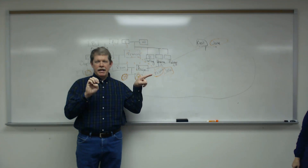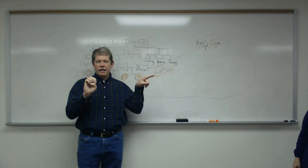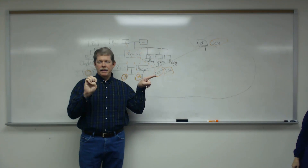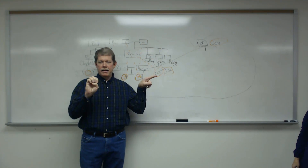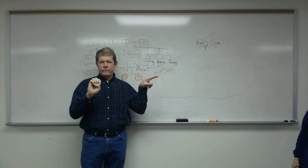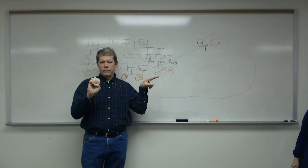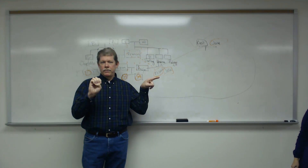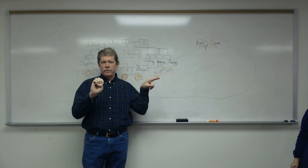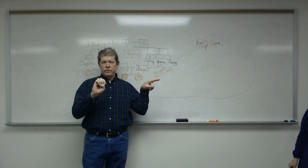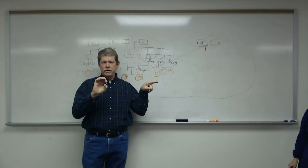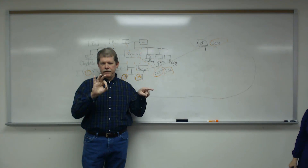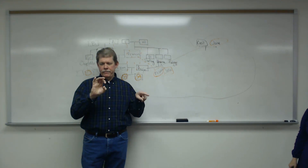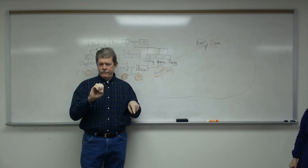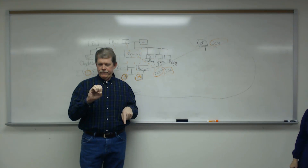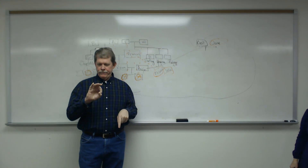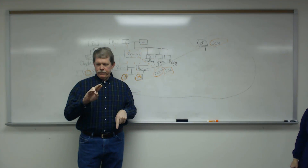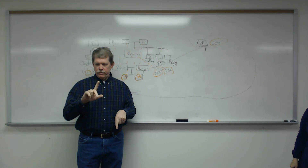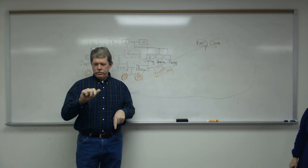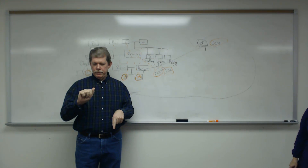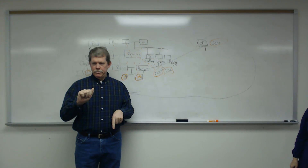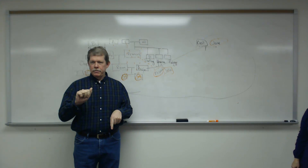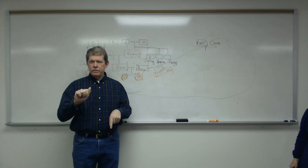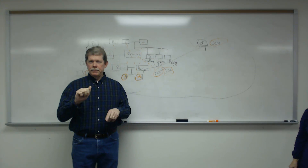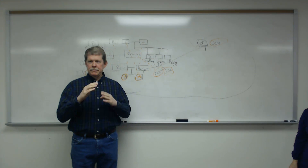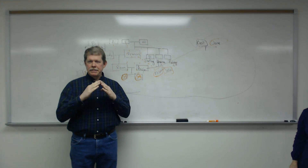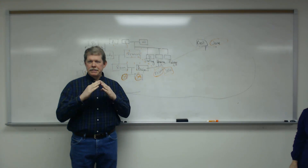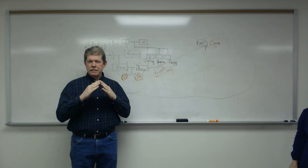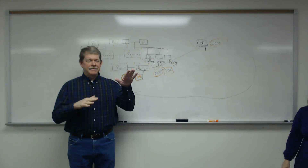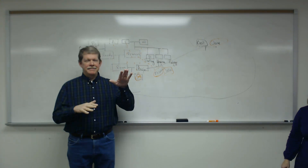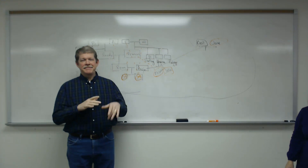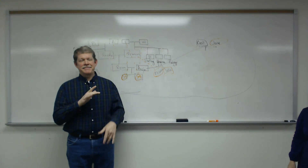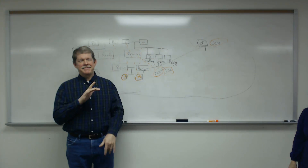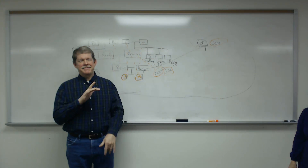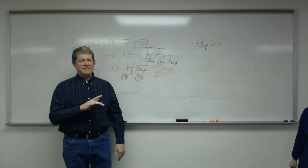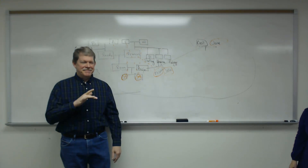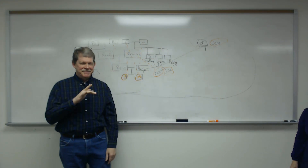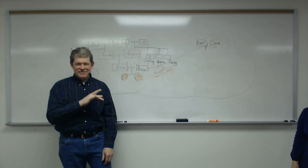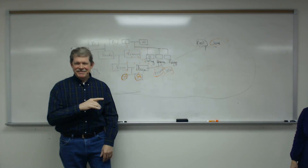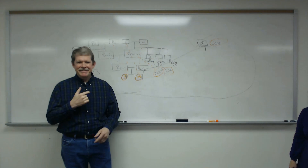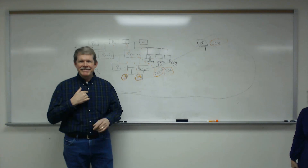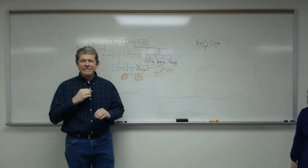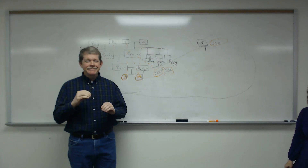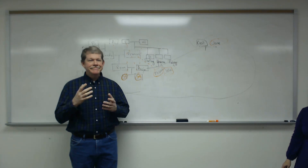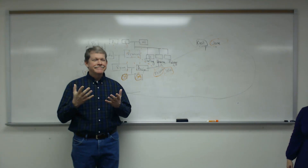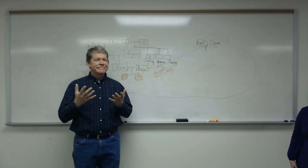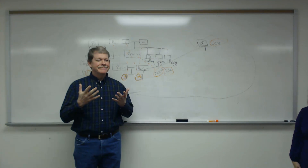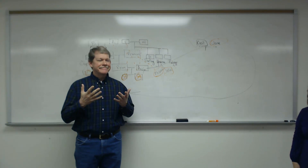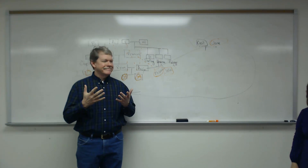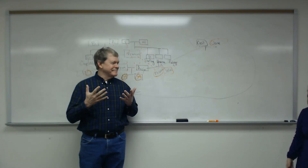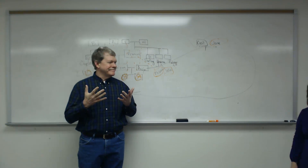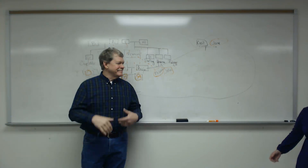other Randy guy. Because he'd get calls from some guy you follow saying, hey, Randy,